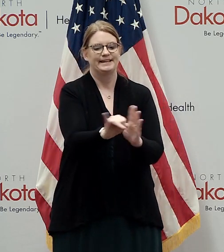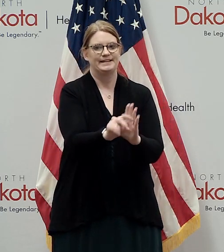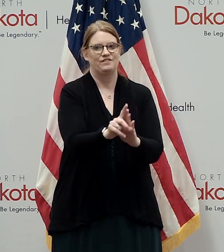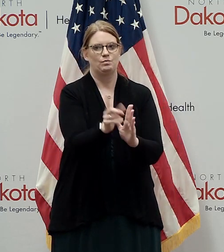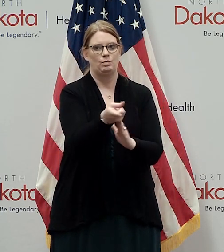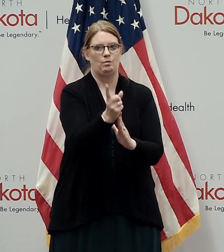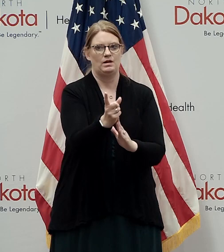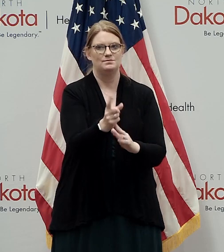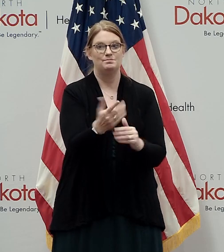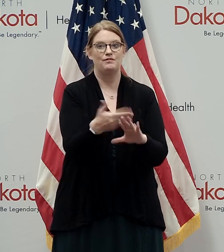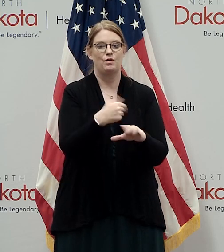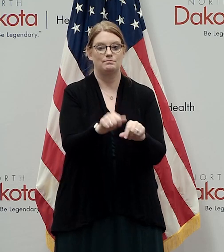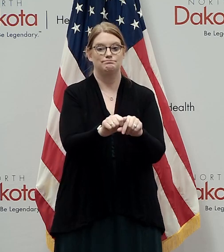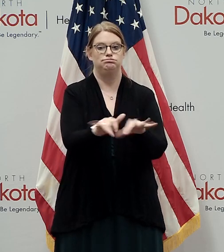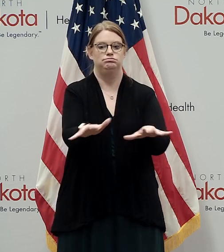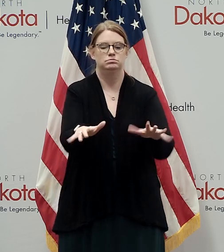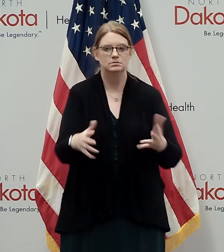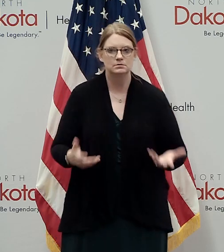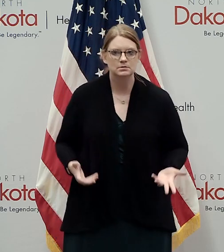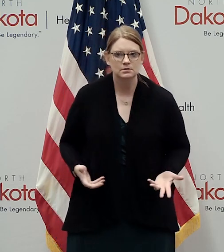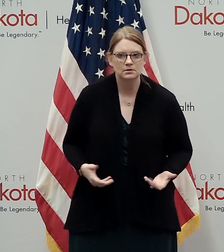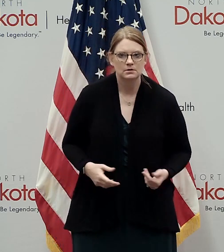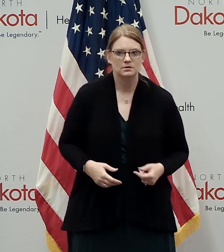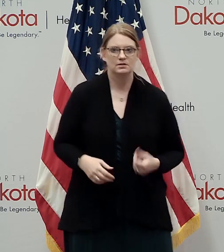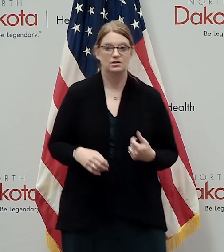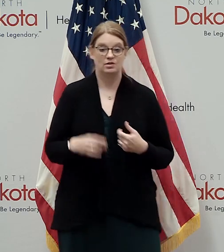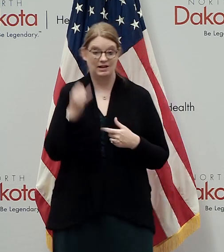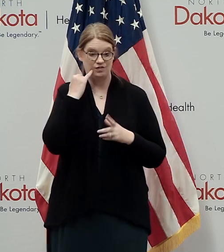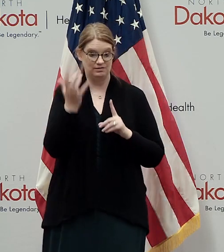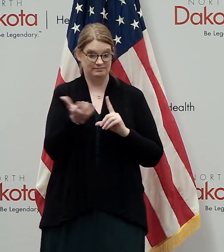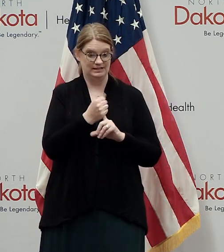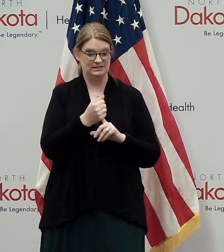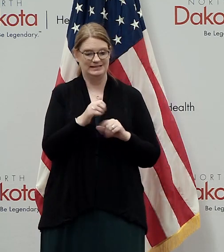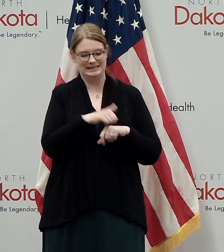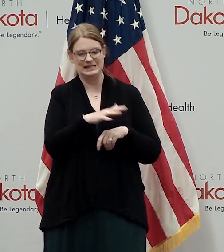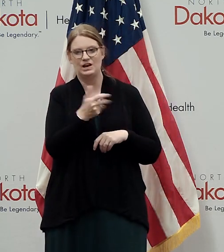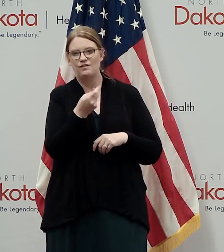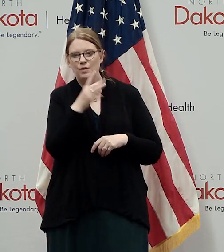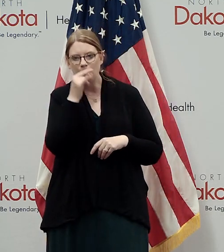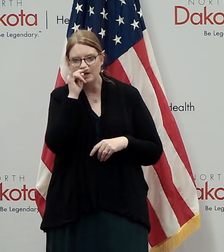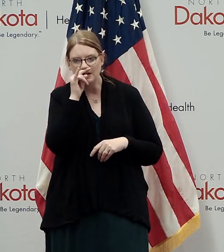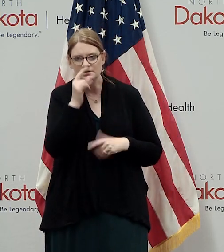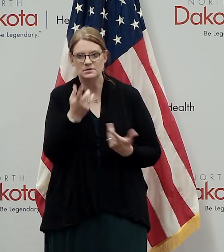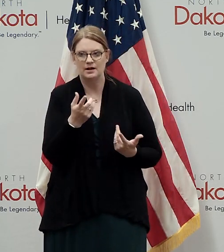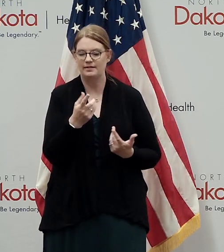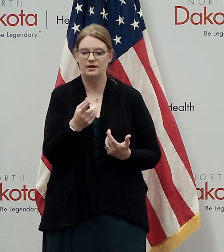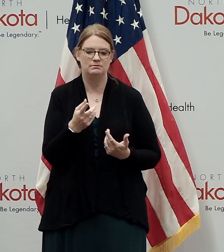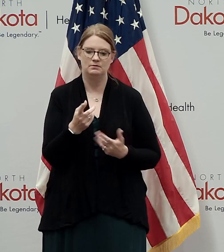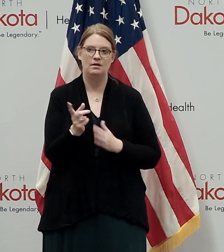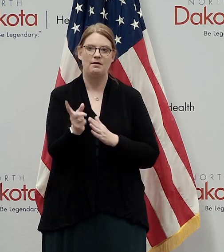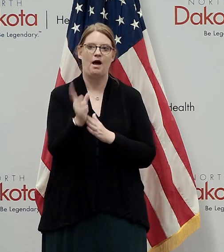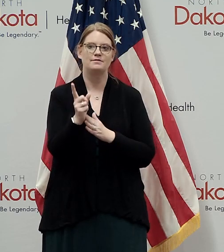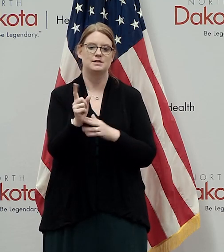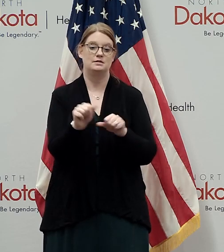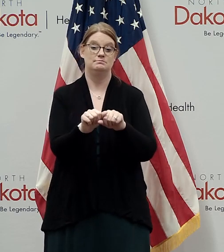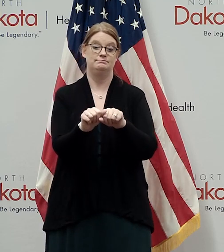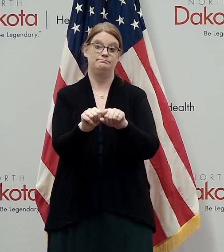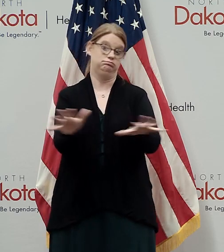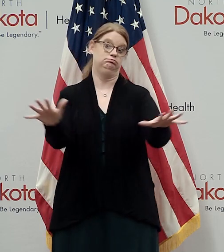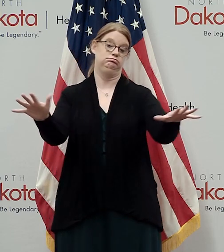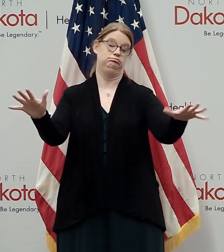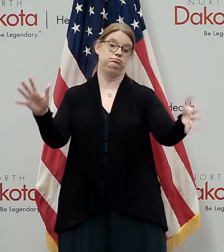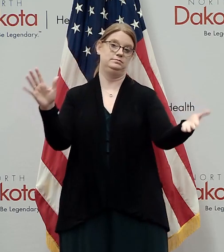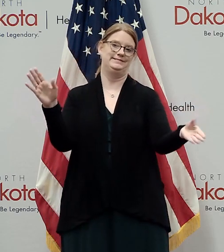because then if you catch it soon enough, you send home a kid or a few kids, as opposed to shutting down an entire